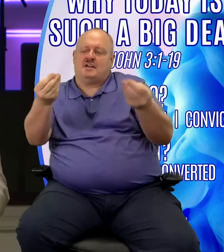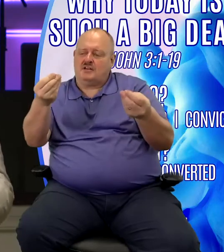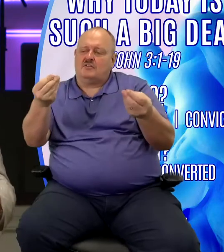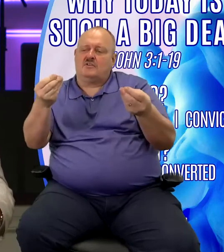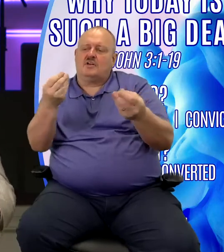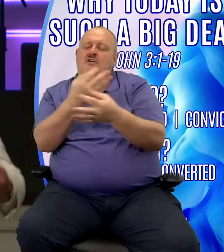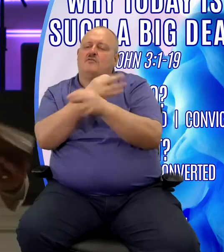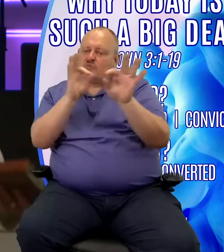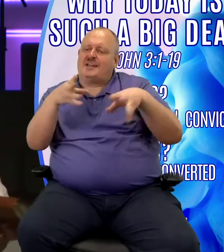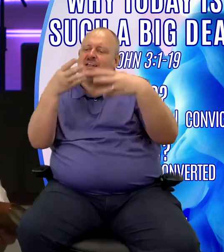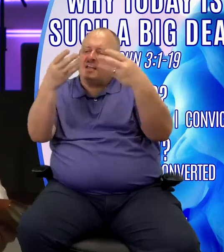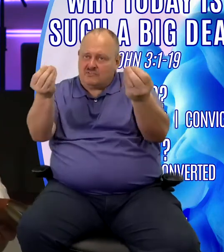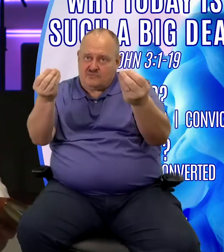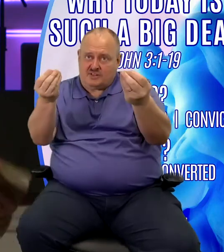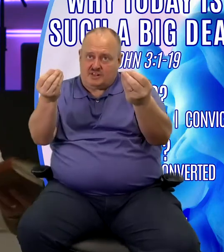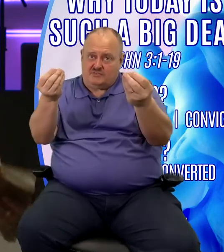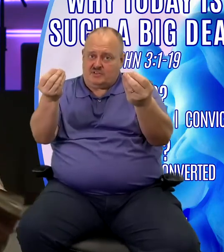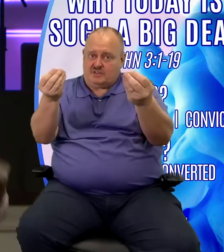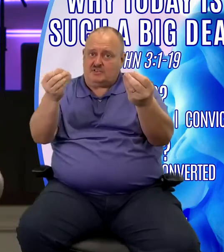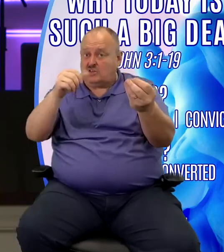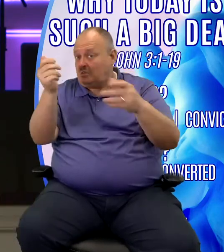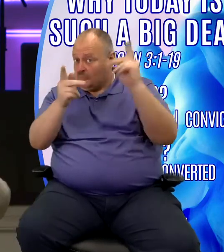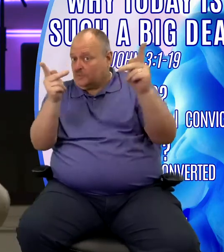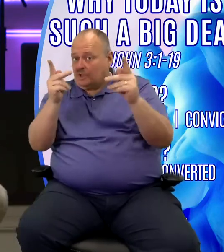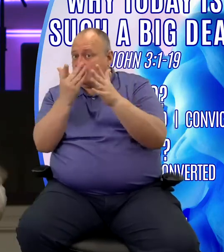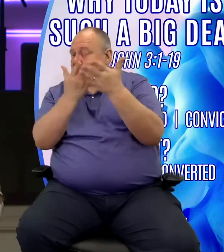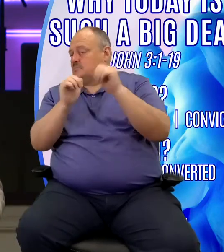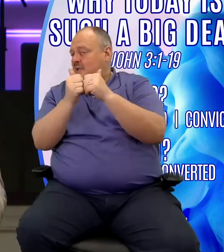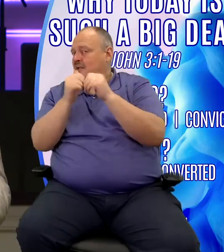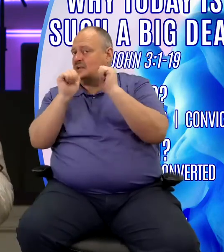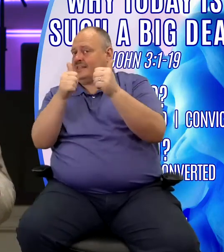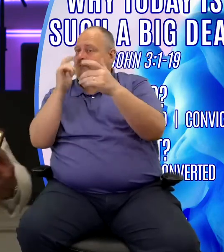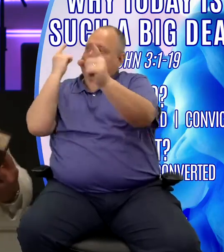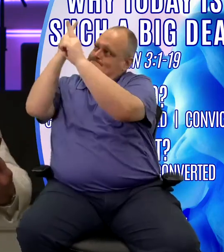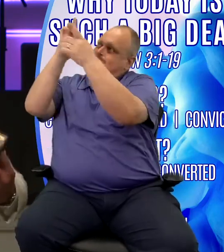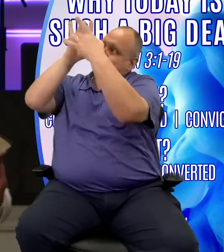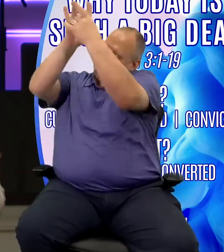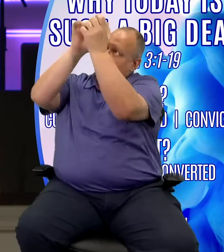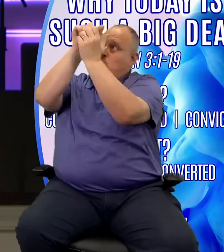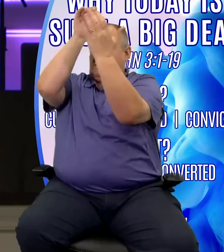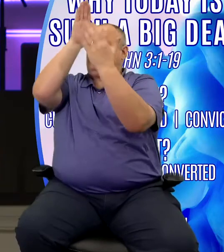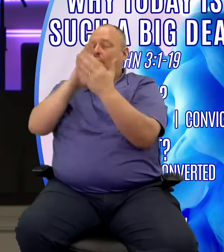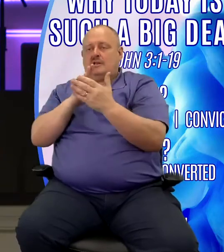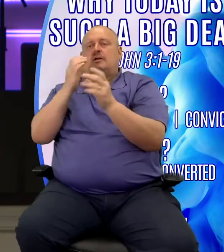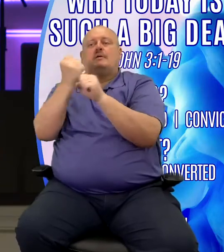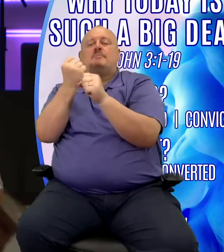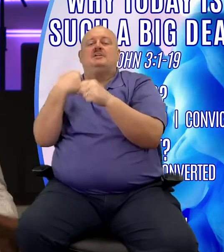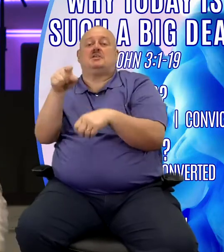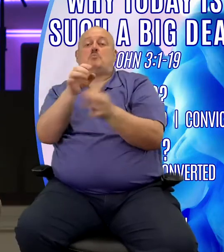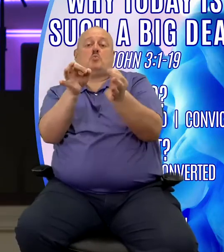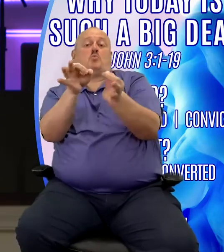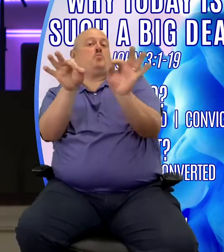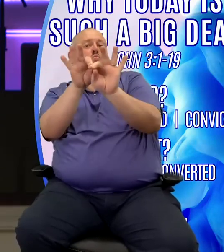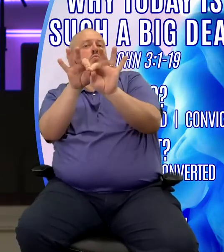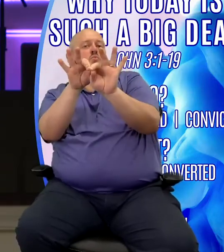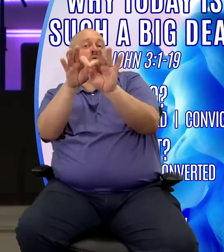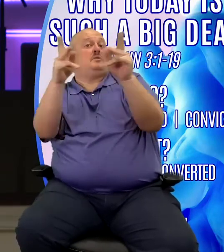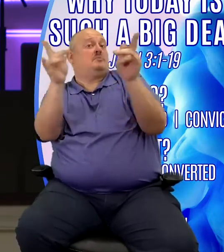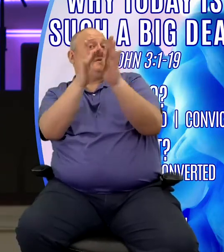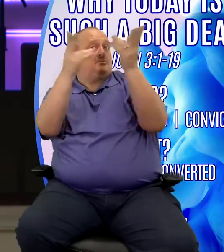if they're willing to be altruistic, then somehow that makes them right with God and deems them worthy of a place the